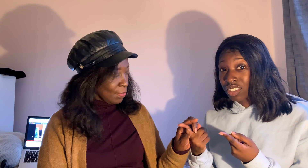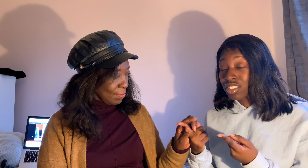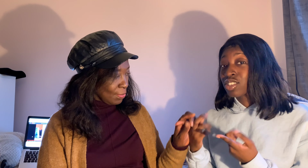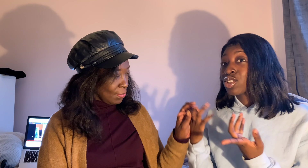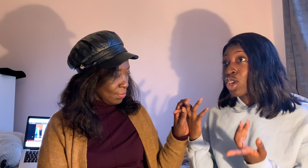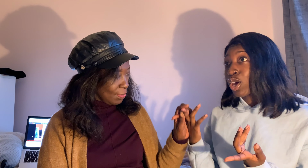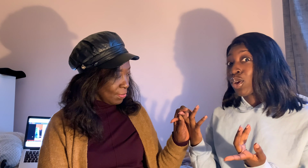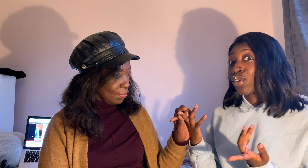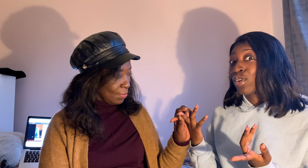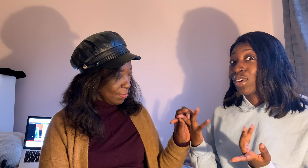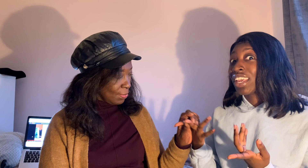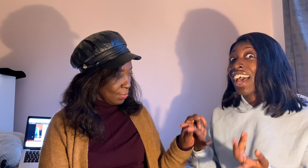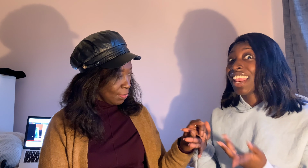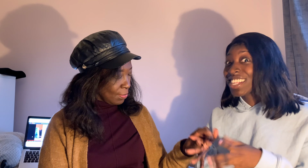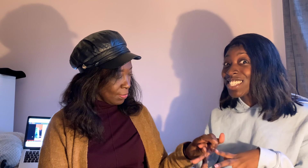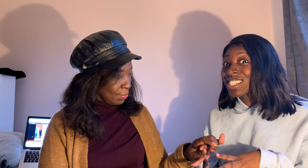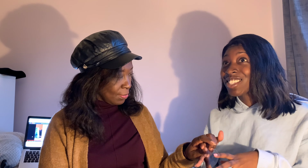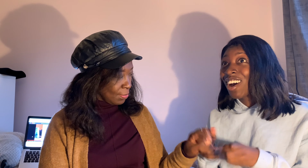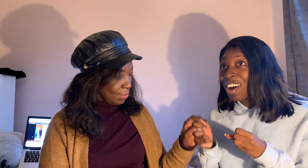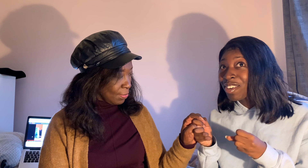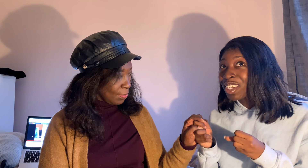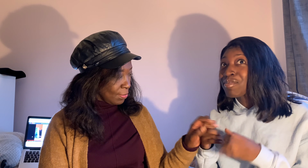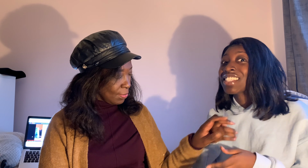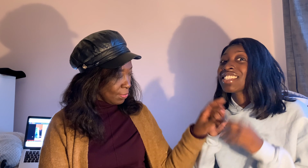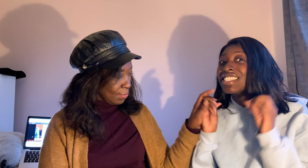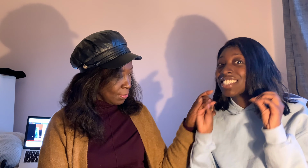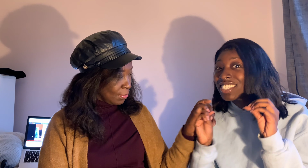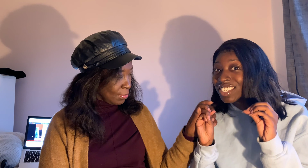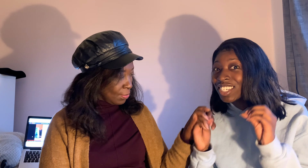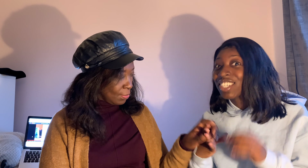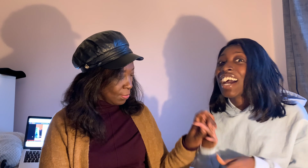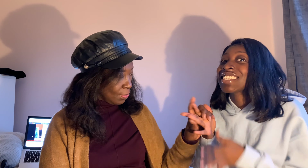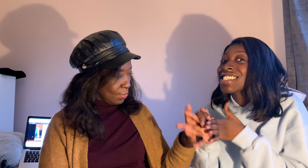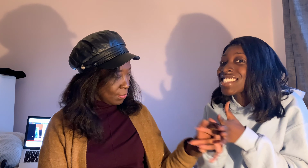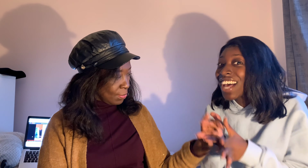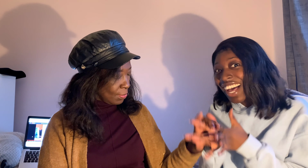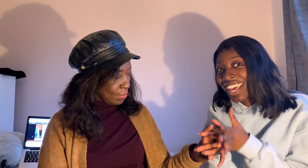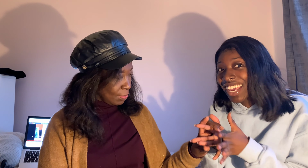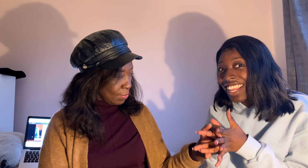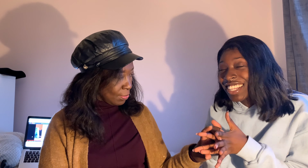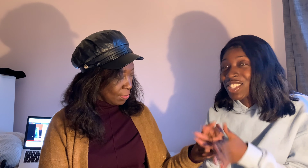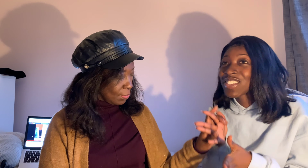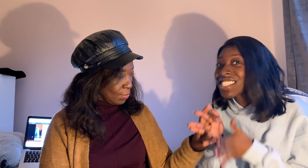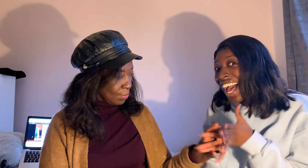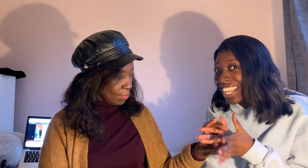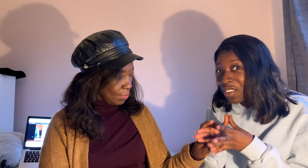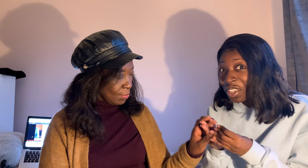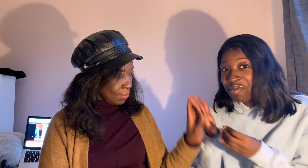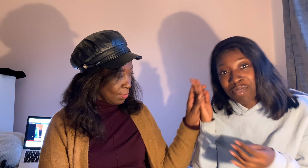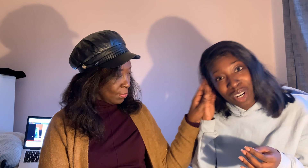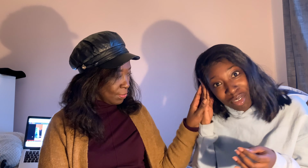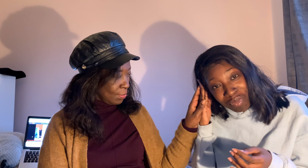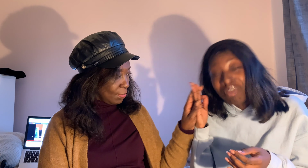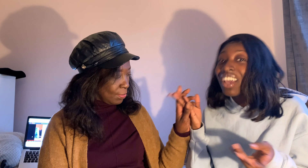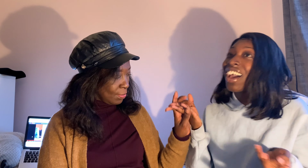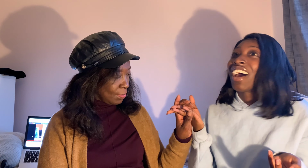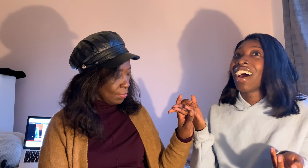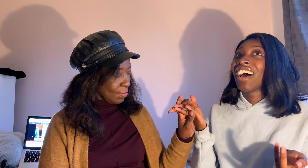different. So, yeah, let's start. We're going to be teaching you how to sign. So, signing with mum.